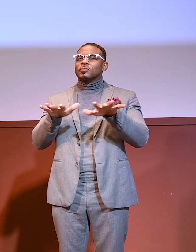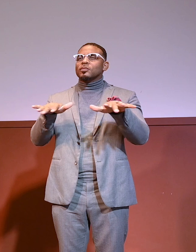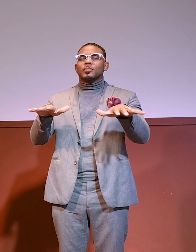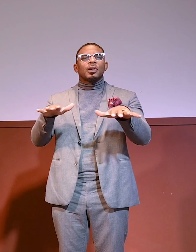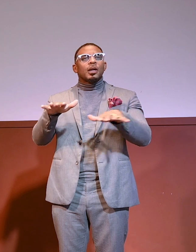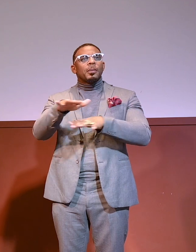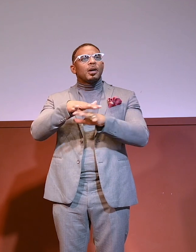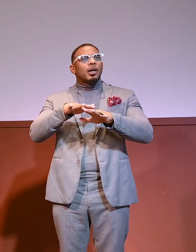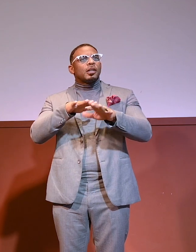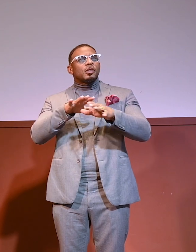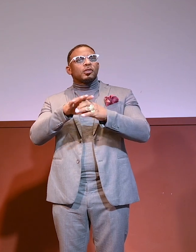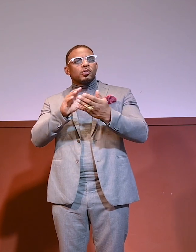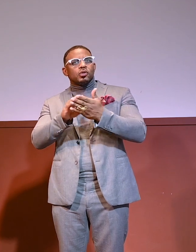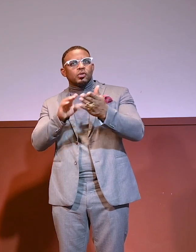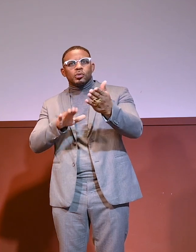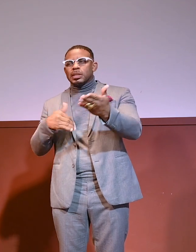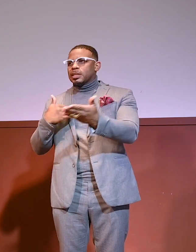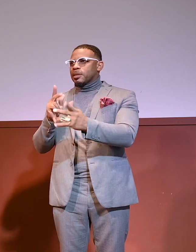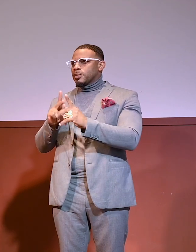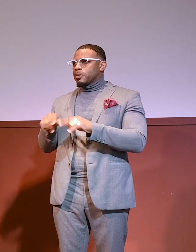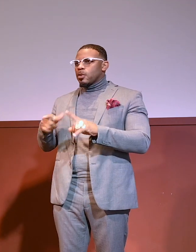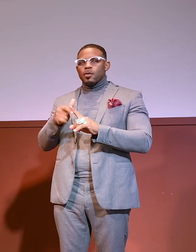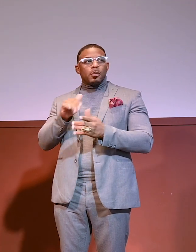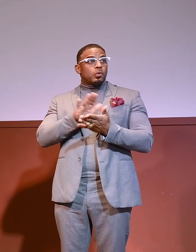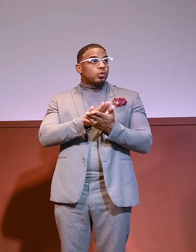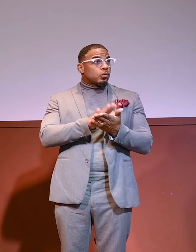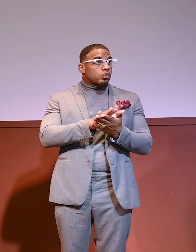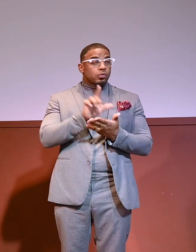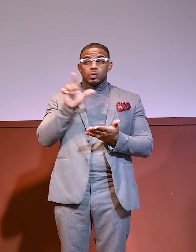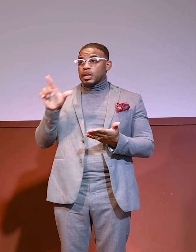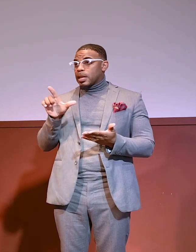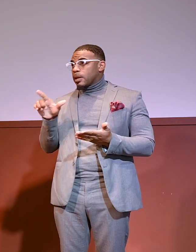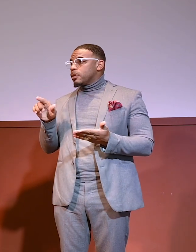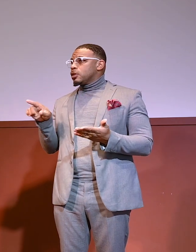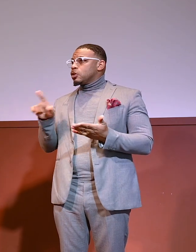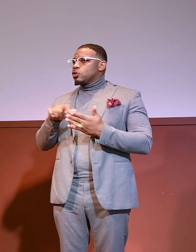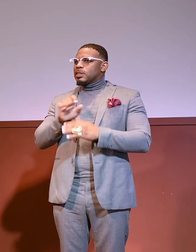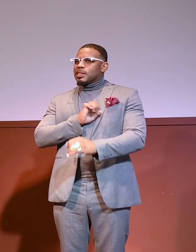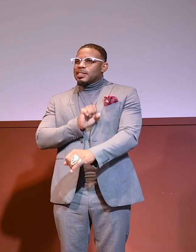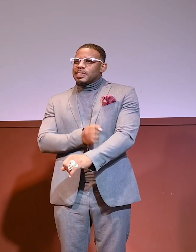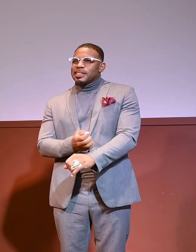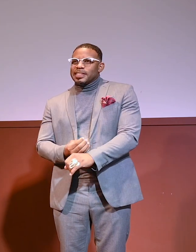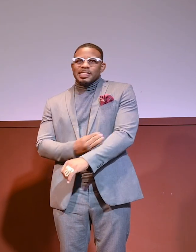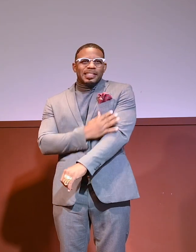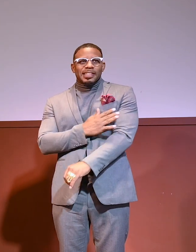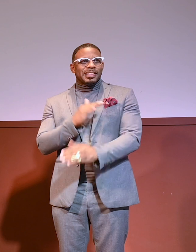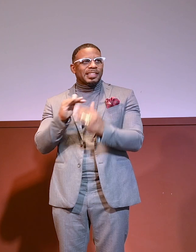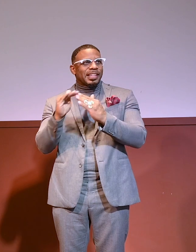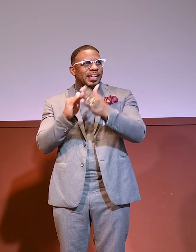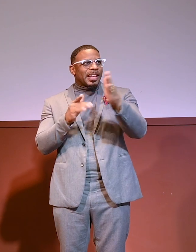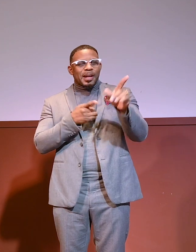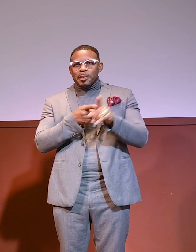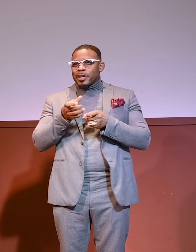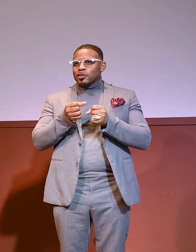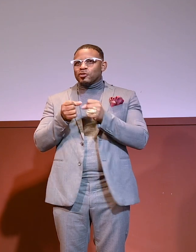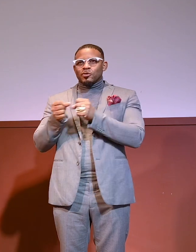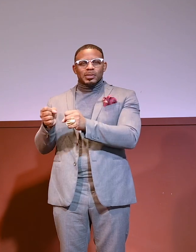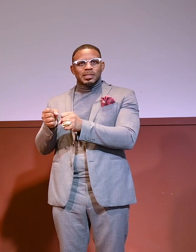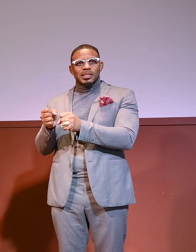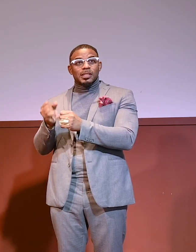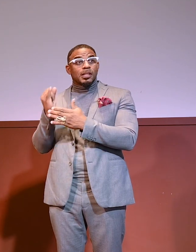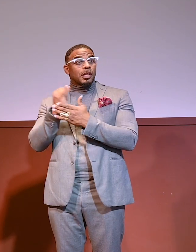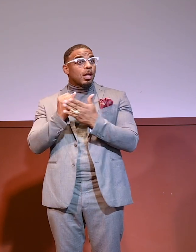students and our young people. From our schools and libraries to our energized downtowns and main streets,